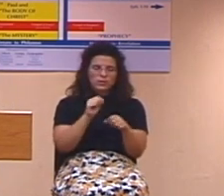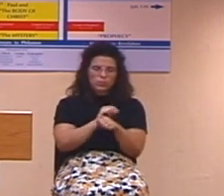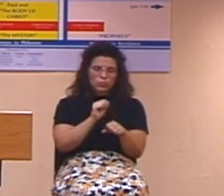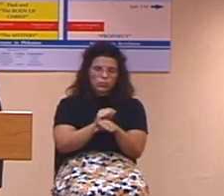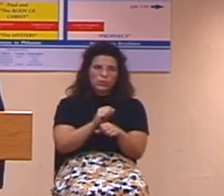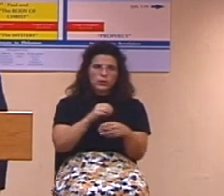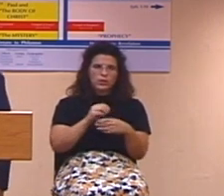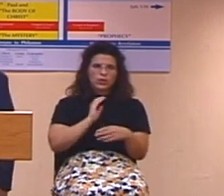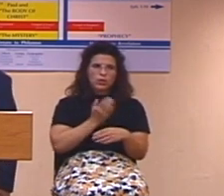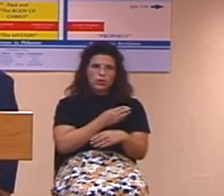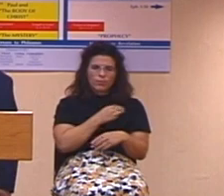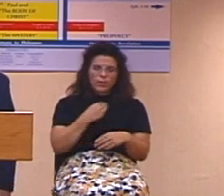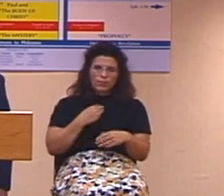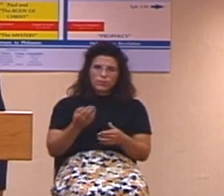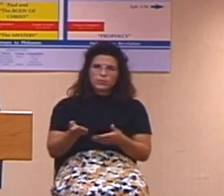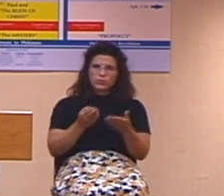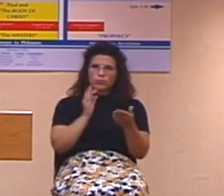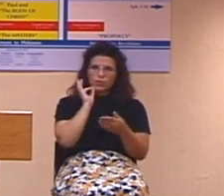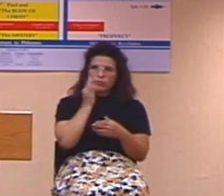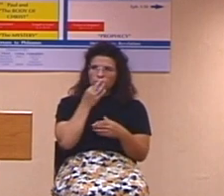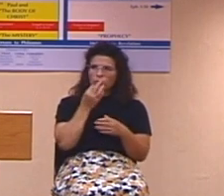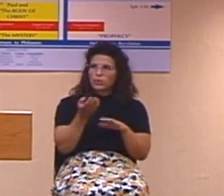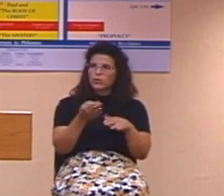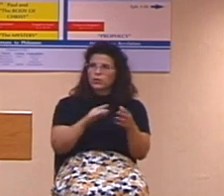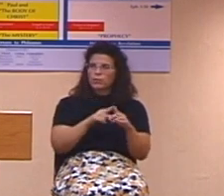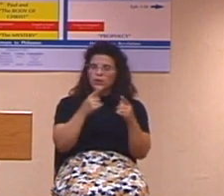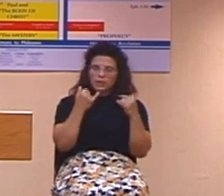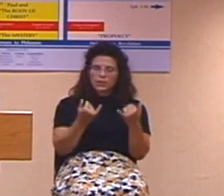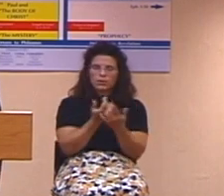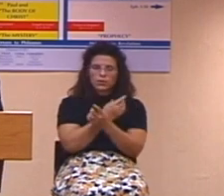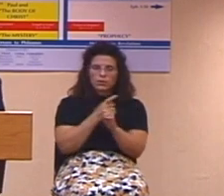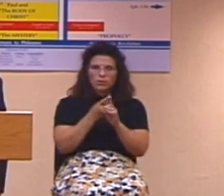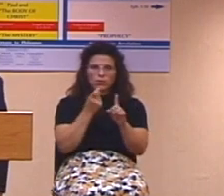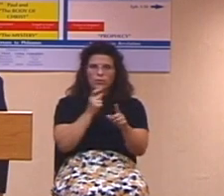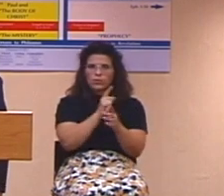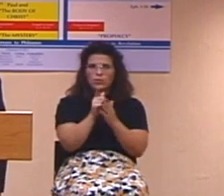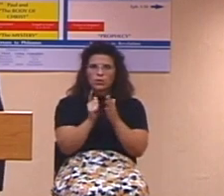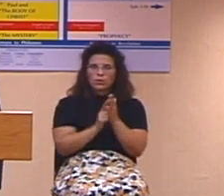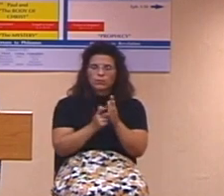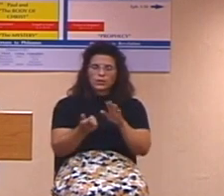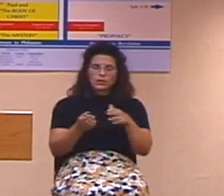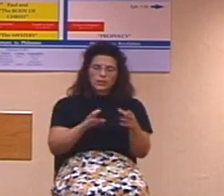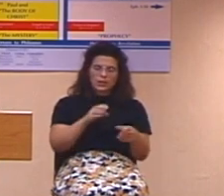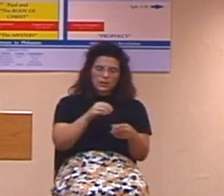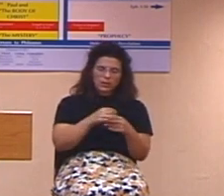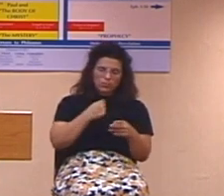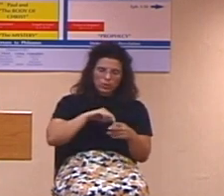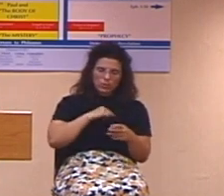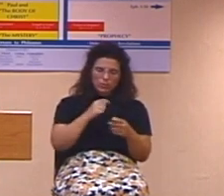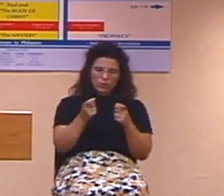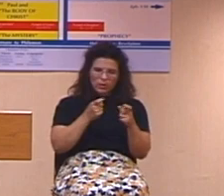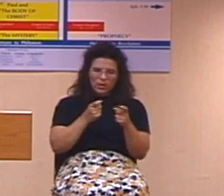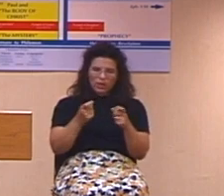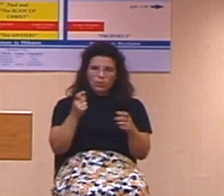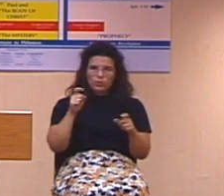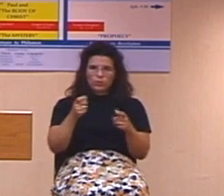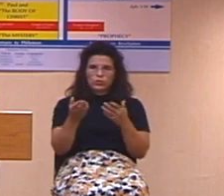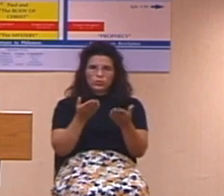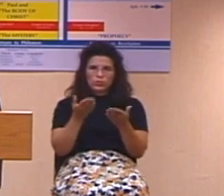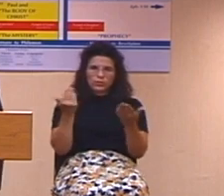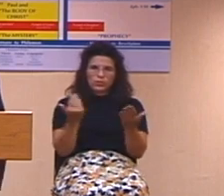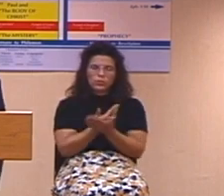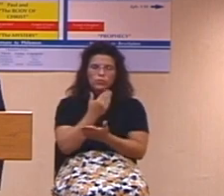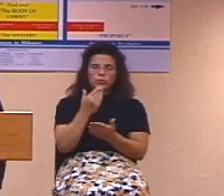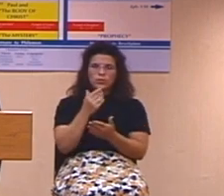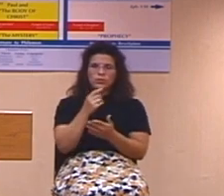forth fruit unto death. But now we are delivered from the law, that being dead wherein we were held, that we should serve in the newness of spirit, not